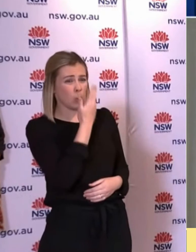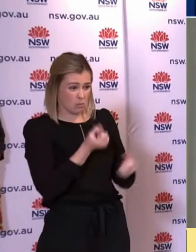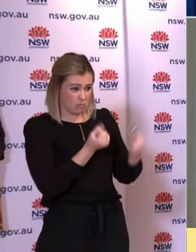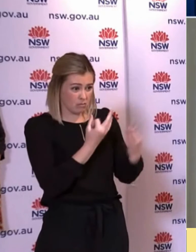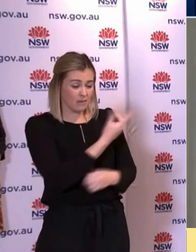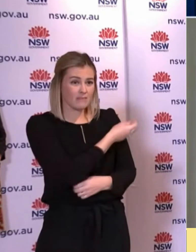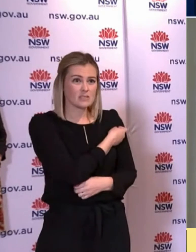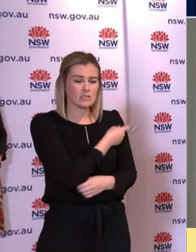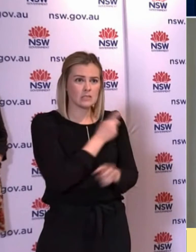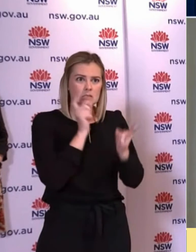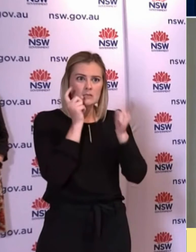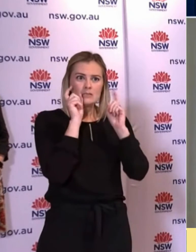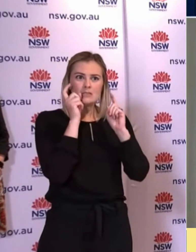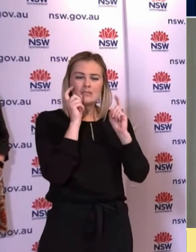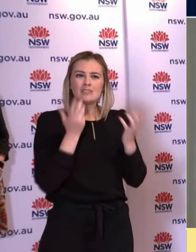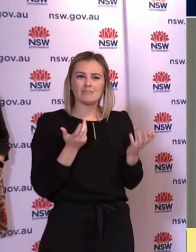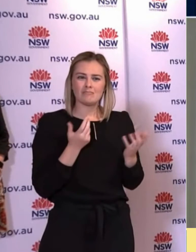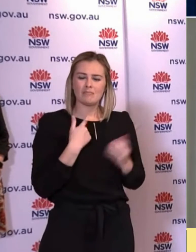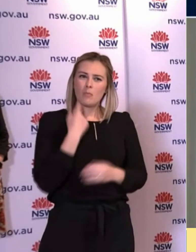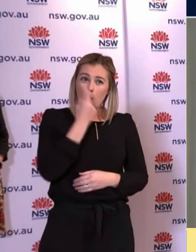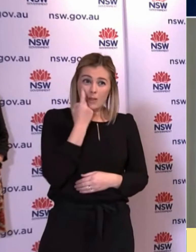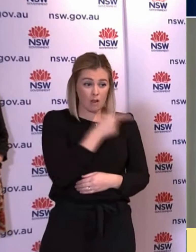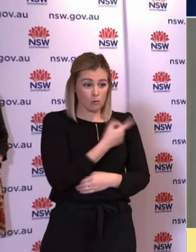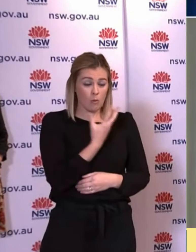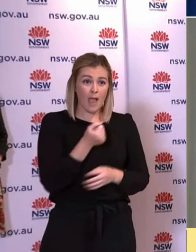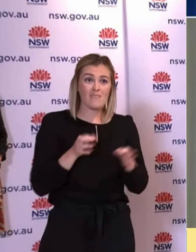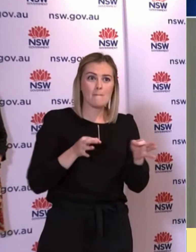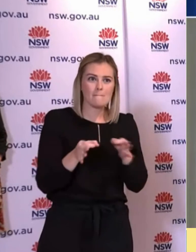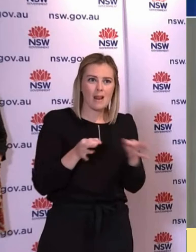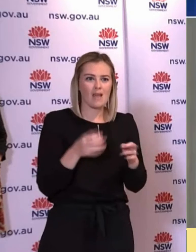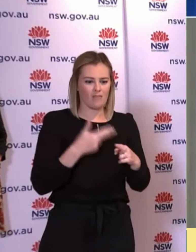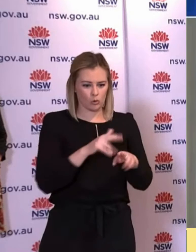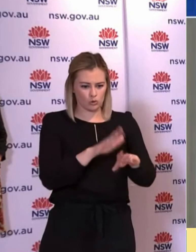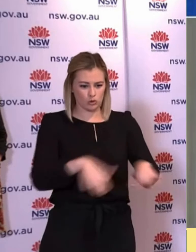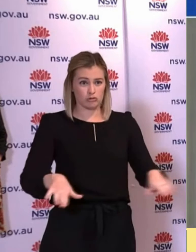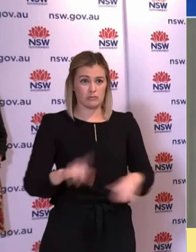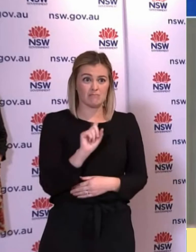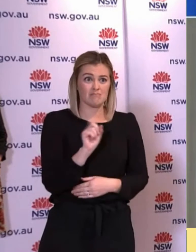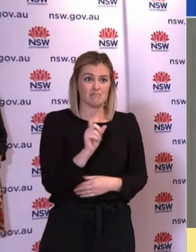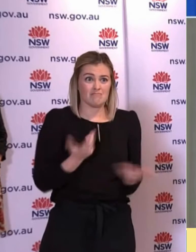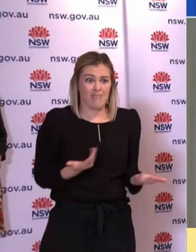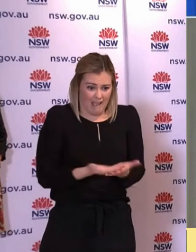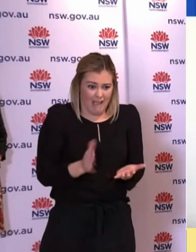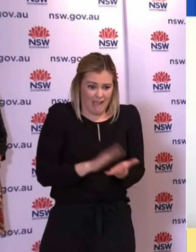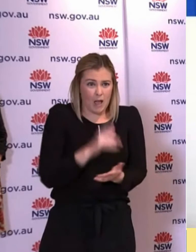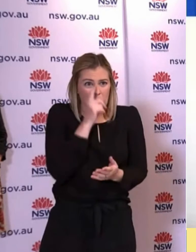school. Is there going to be a specific plan focused on children here as we start opening up? Ash, I think I've